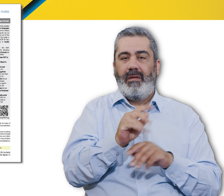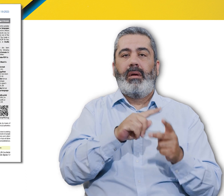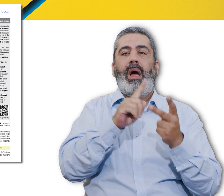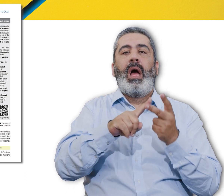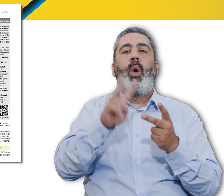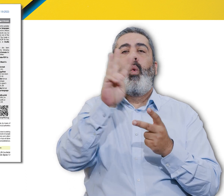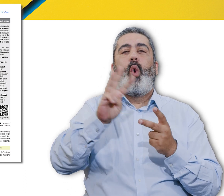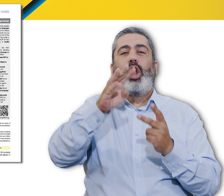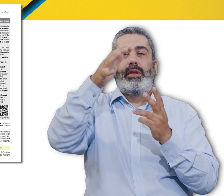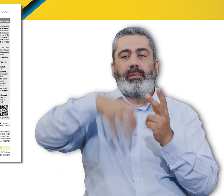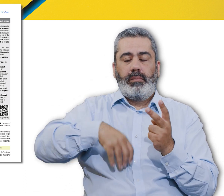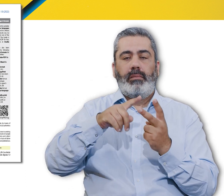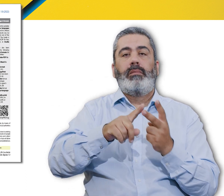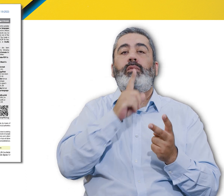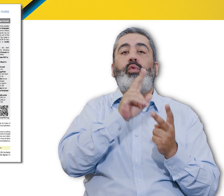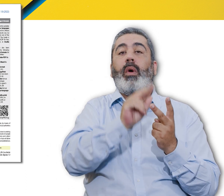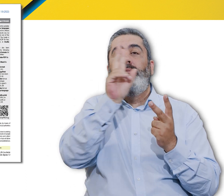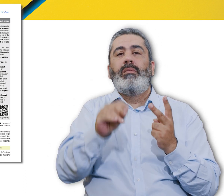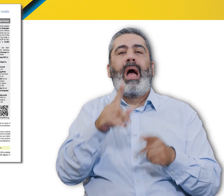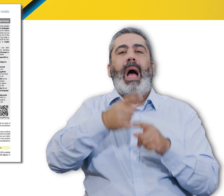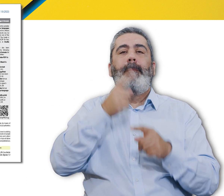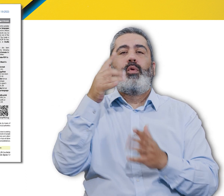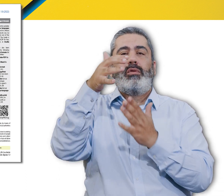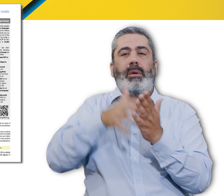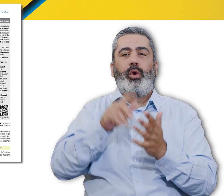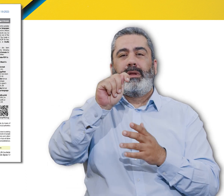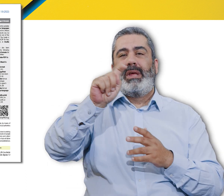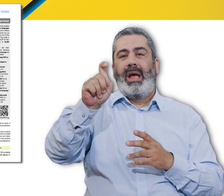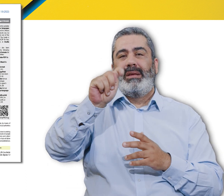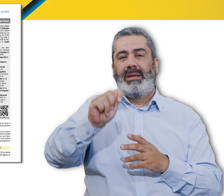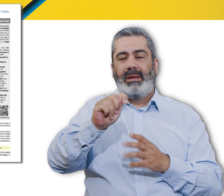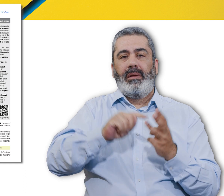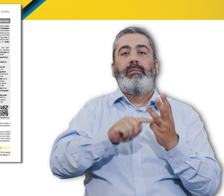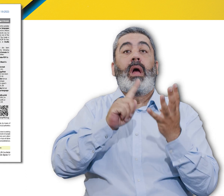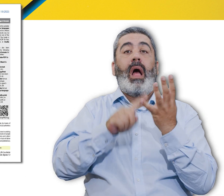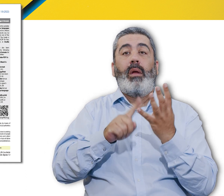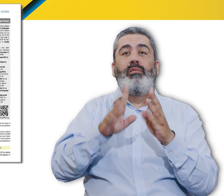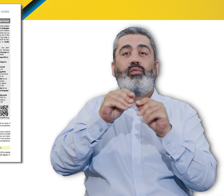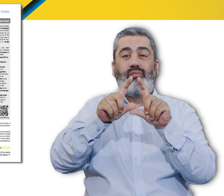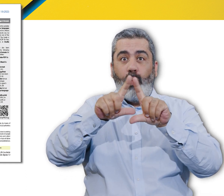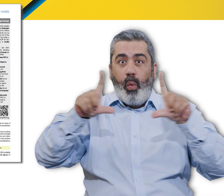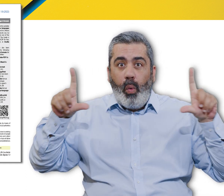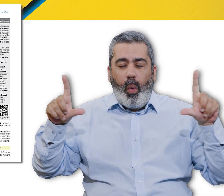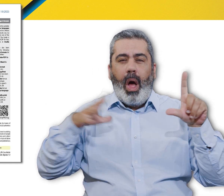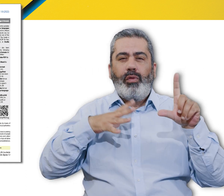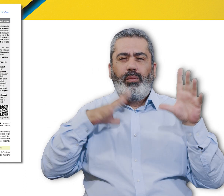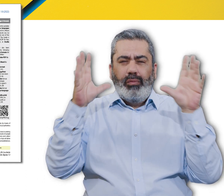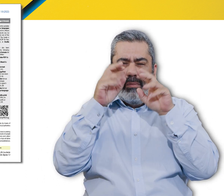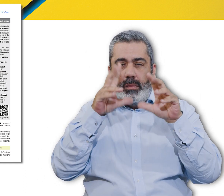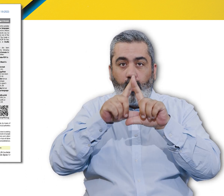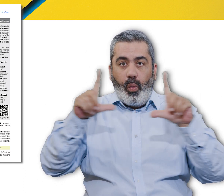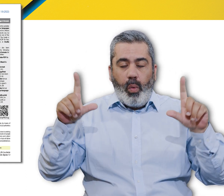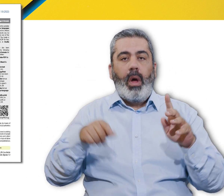Word file. Equivalent plain text format. Equivalent large print format, PDF, for low vision